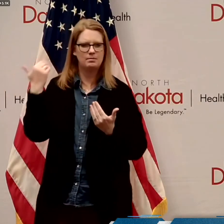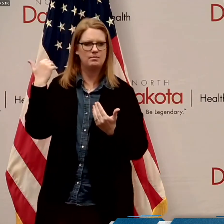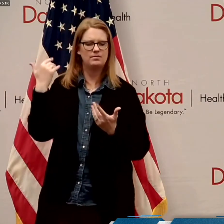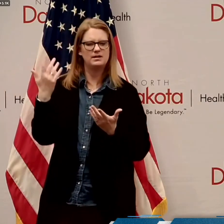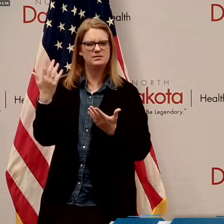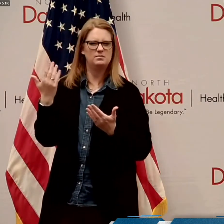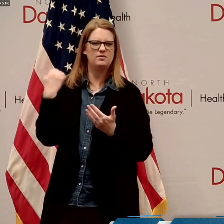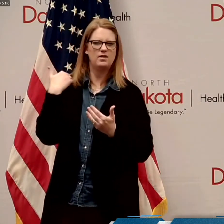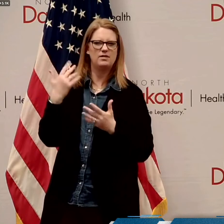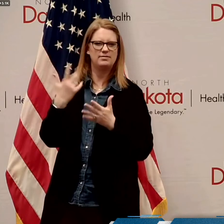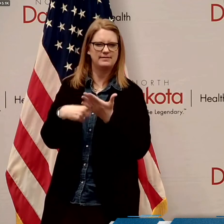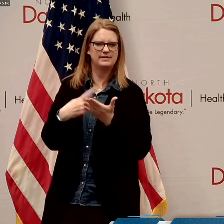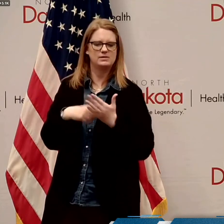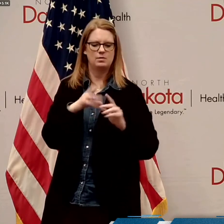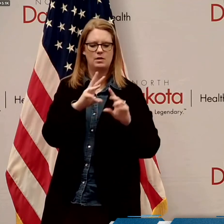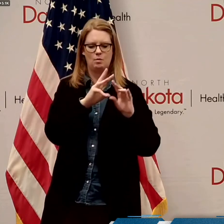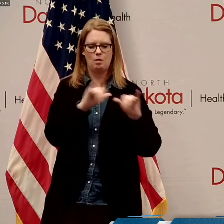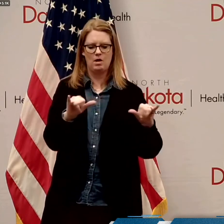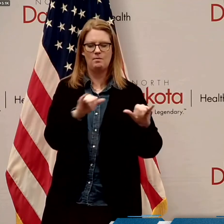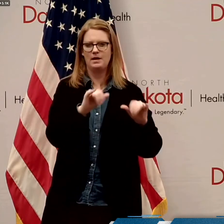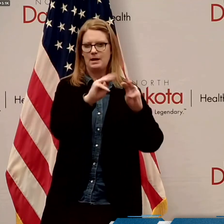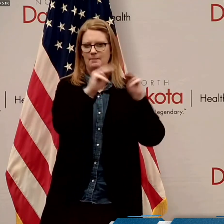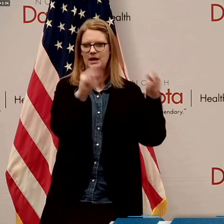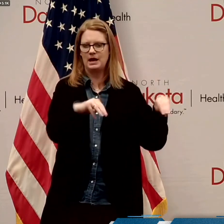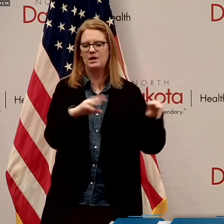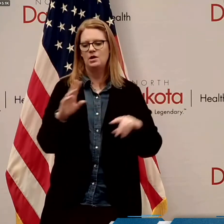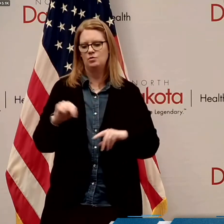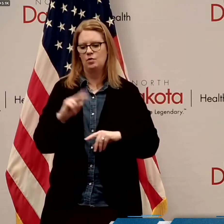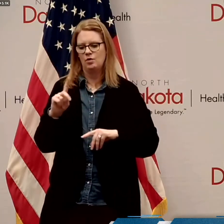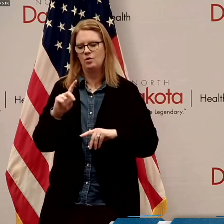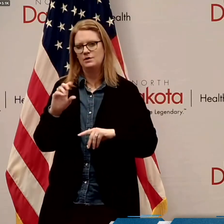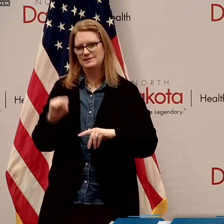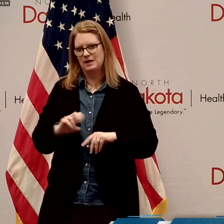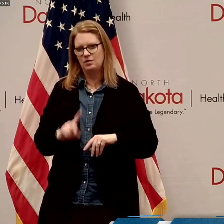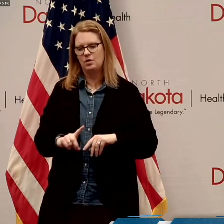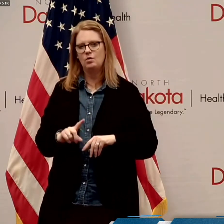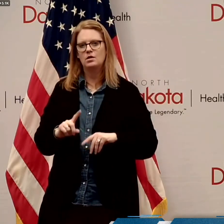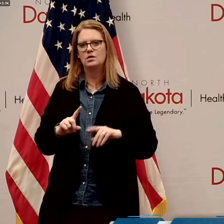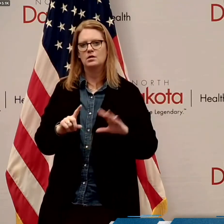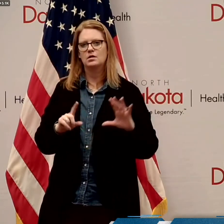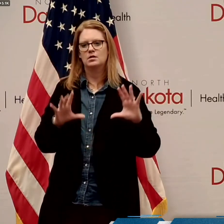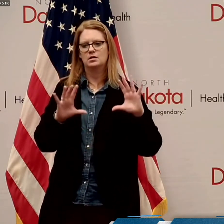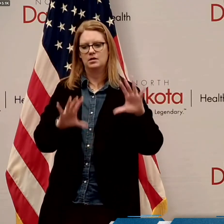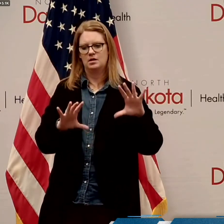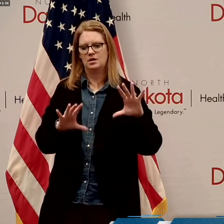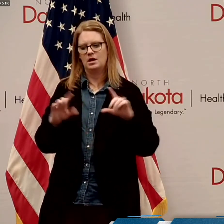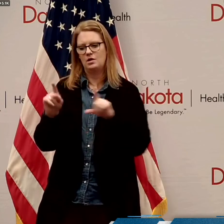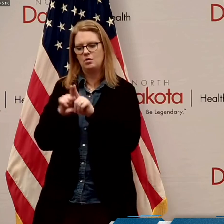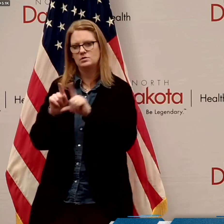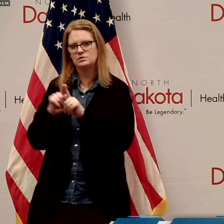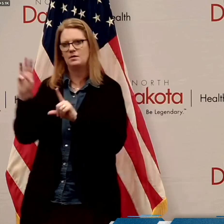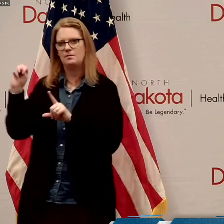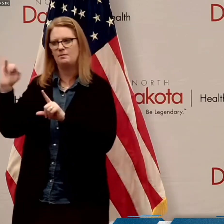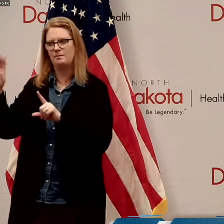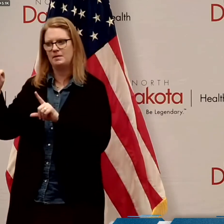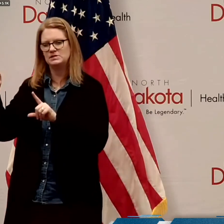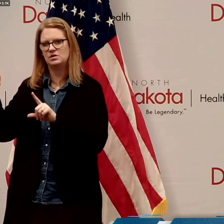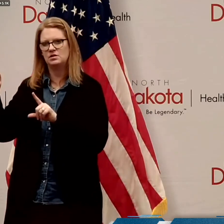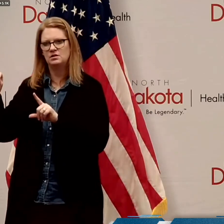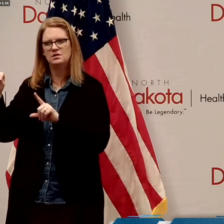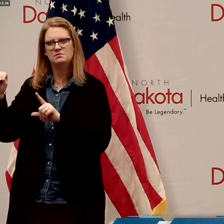with Wyoming, Montana, North Dakota, South Dakota, and the individual conversations that I was having with Minnesota were more relevant to